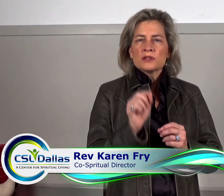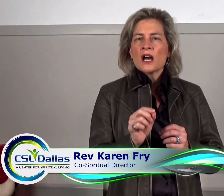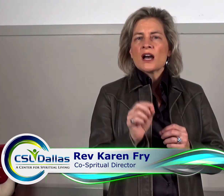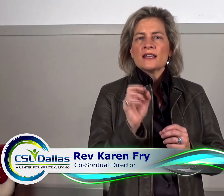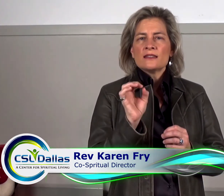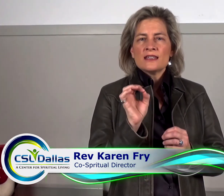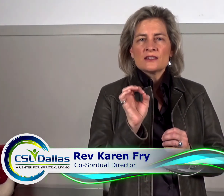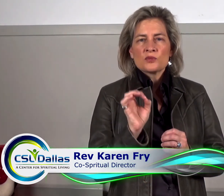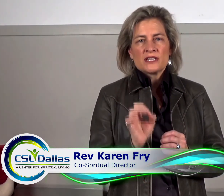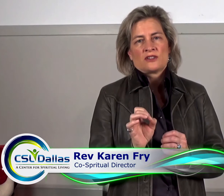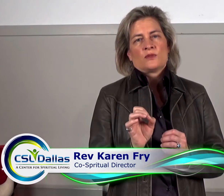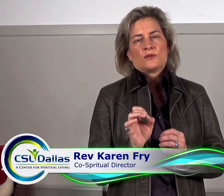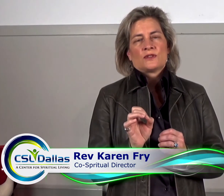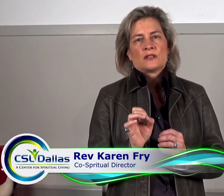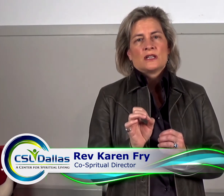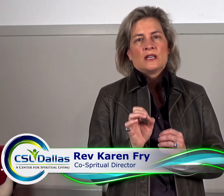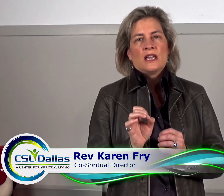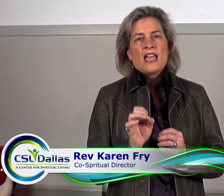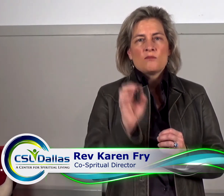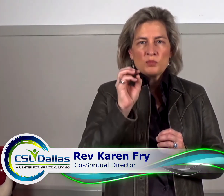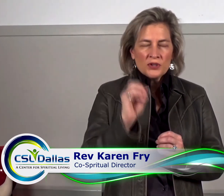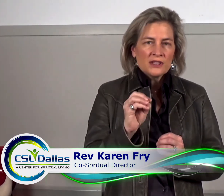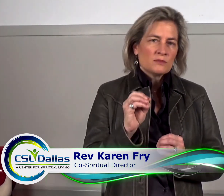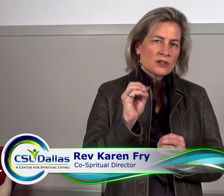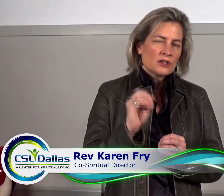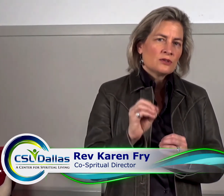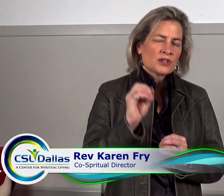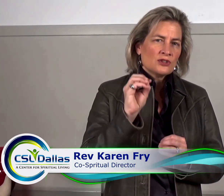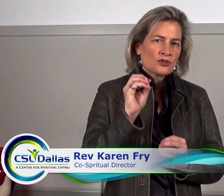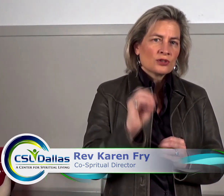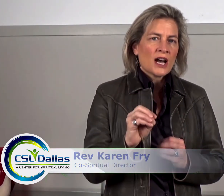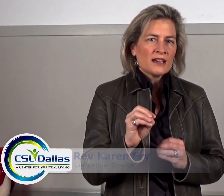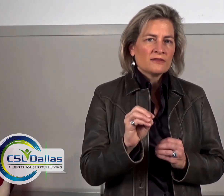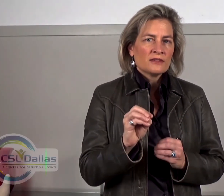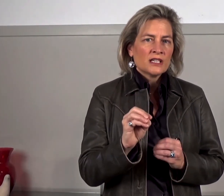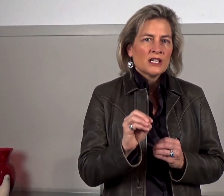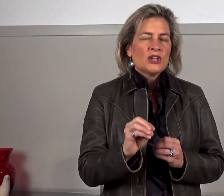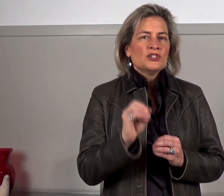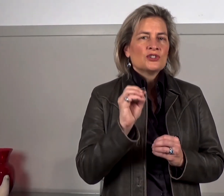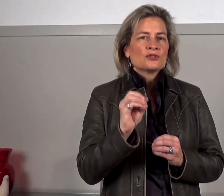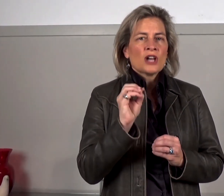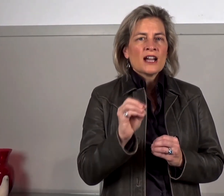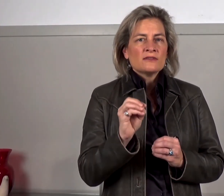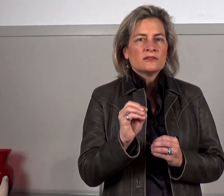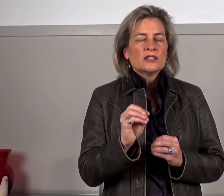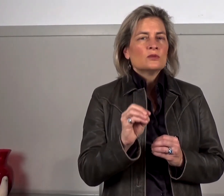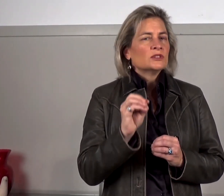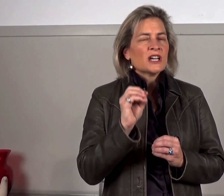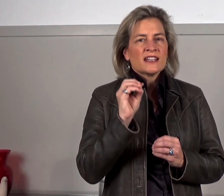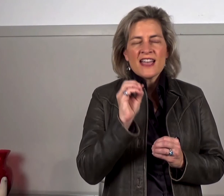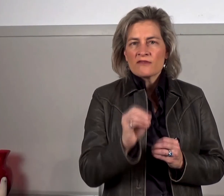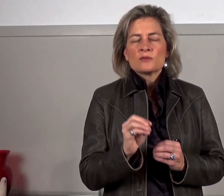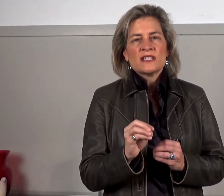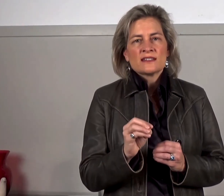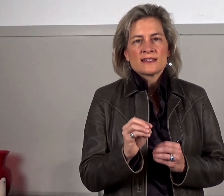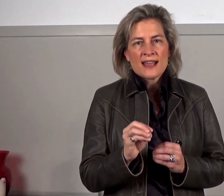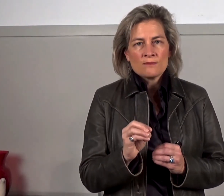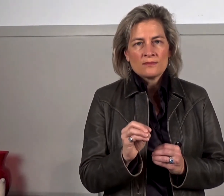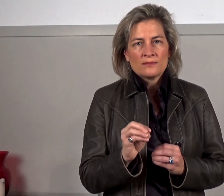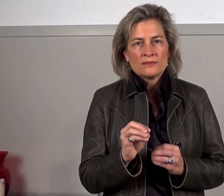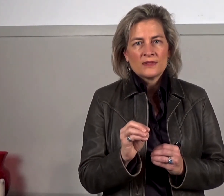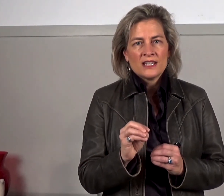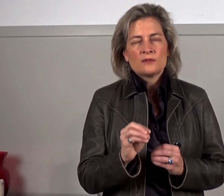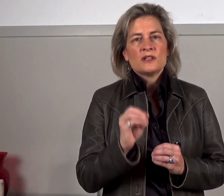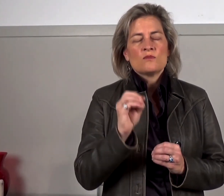you apply these principles and put them to use in your life will not ever be the